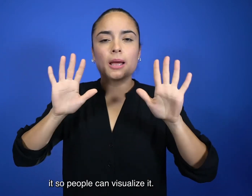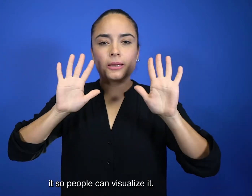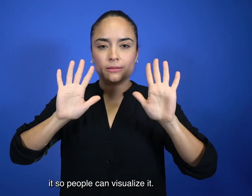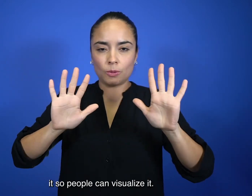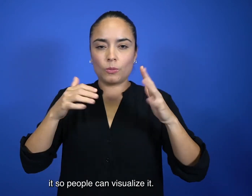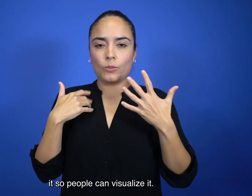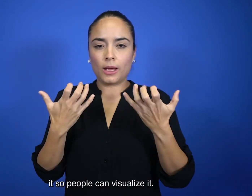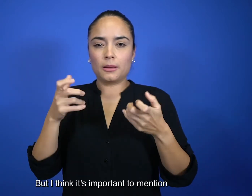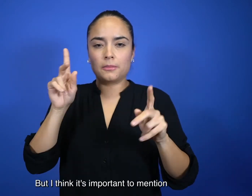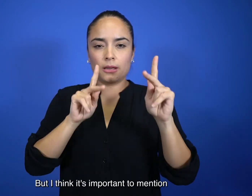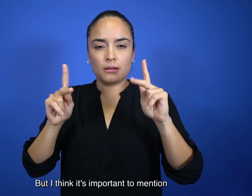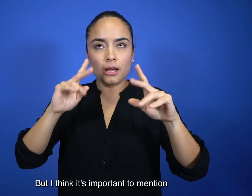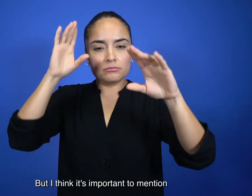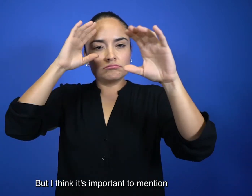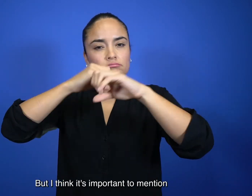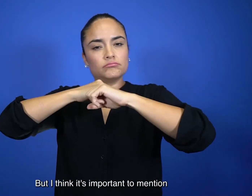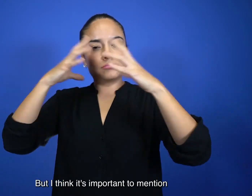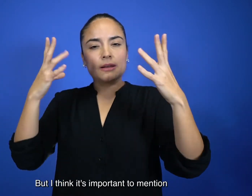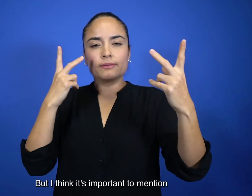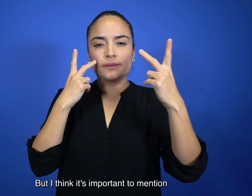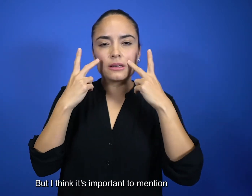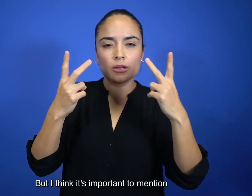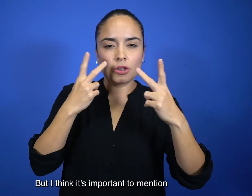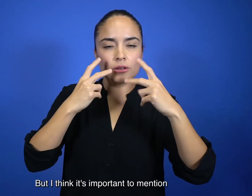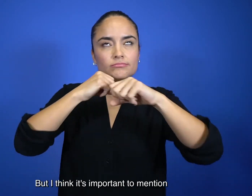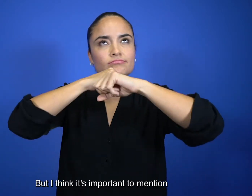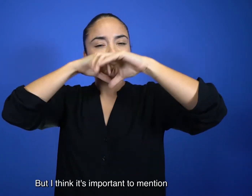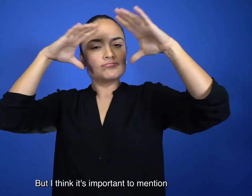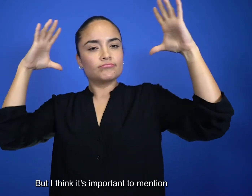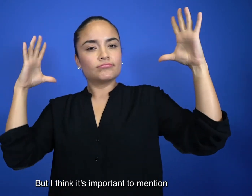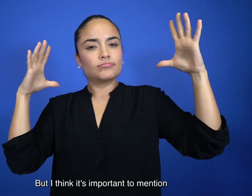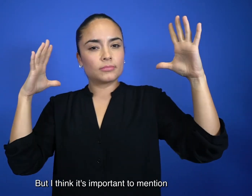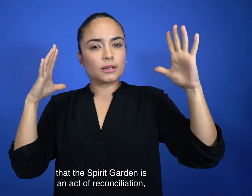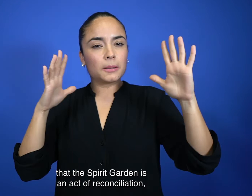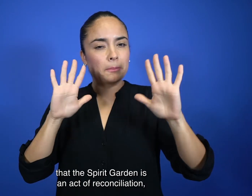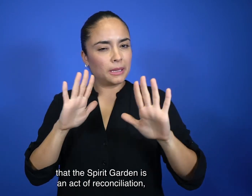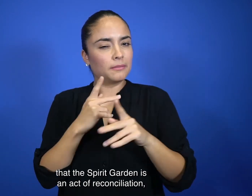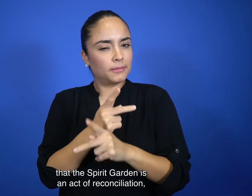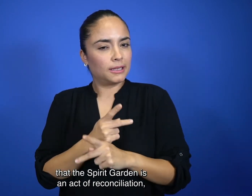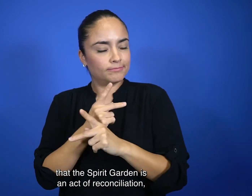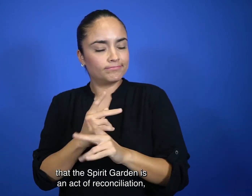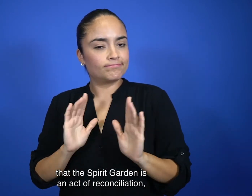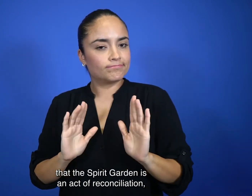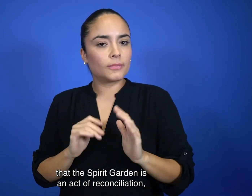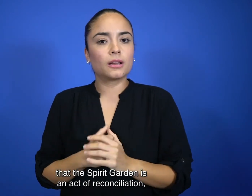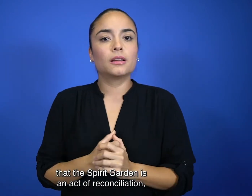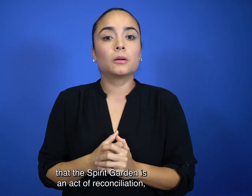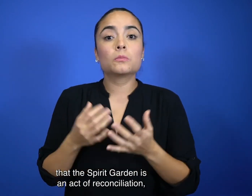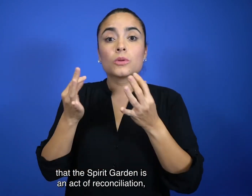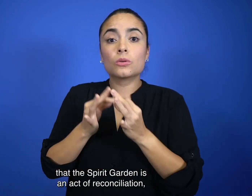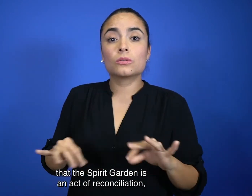it. But I think it's important to, mention that the Spirit Garden is an act